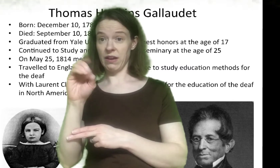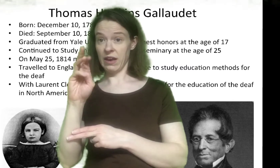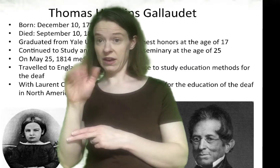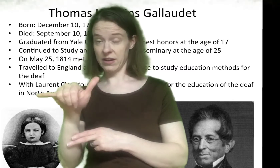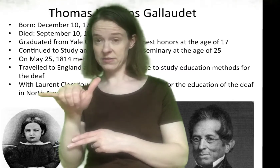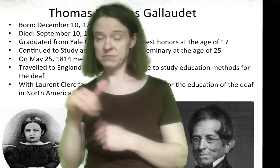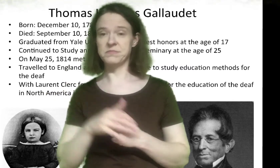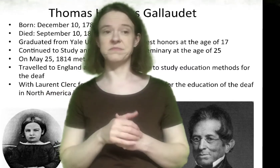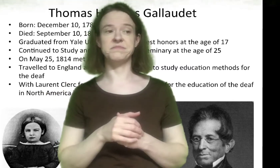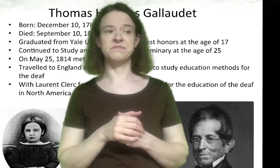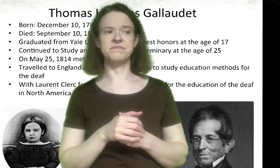Academy.